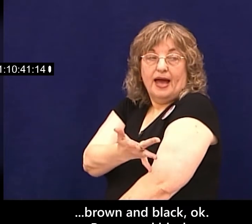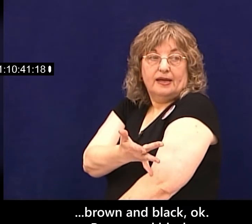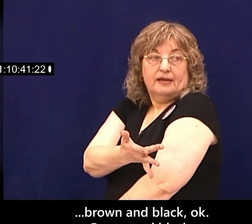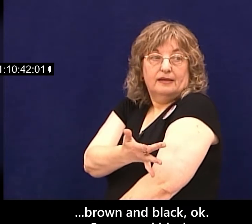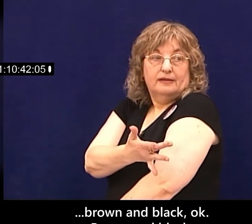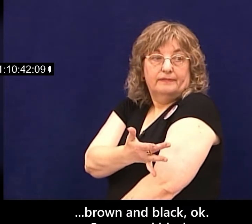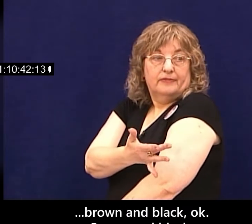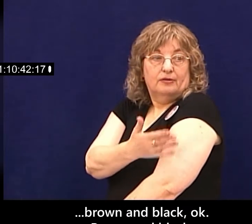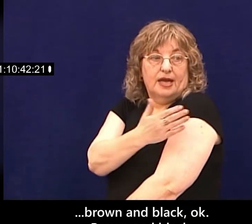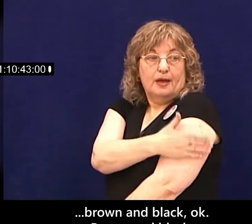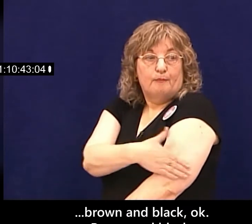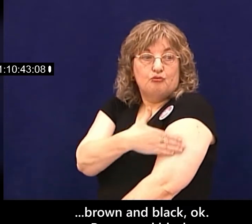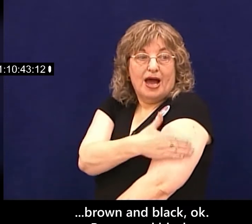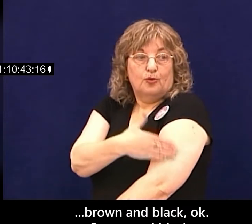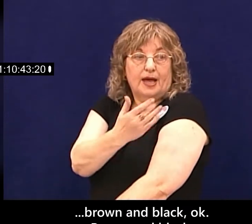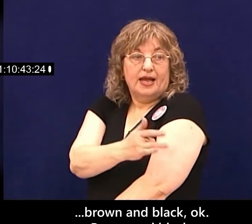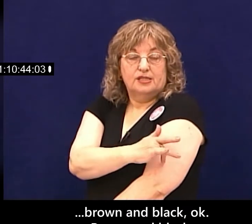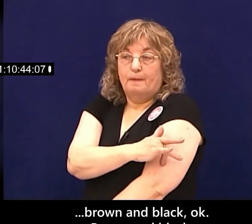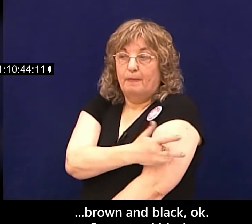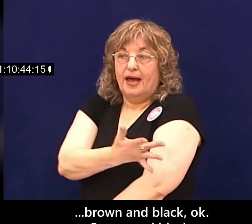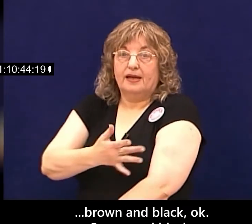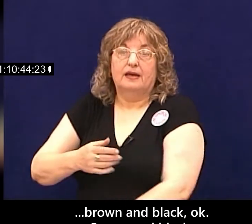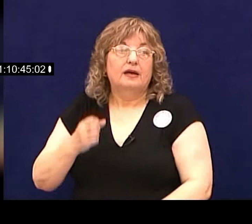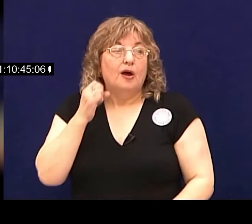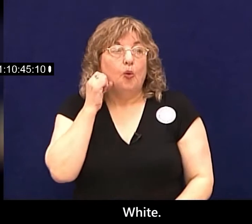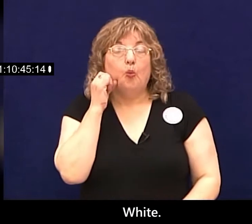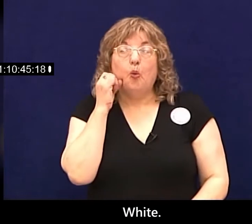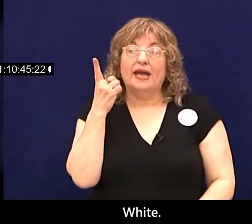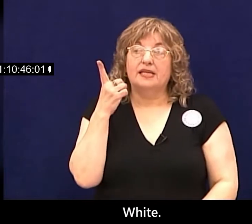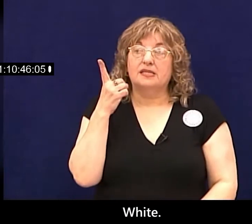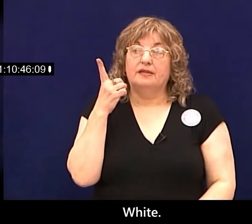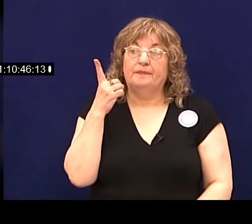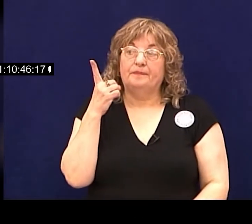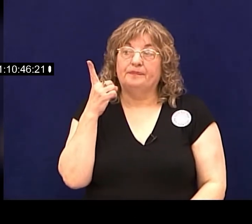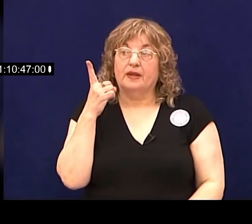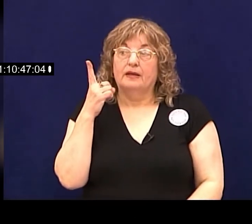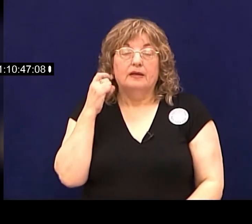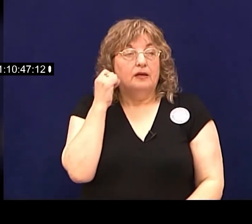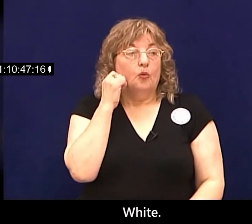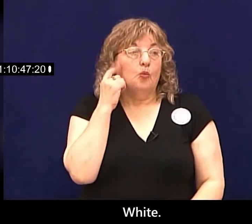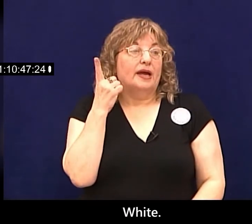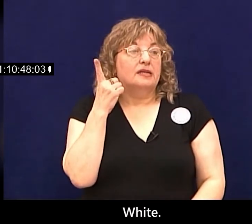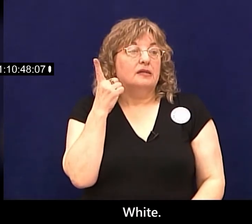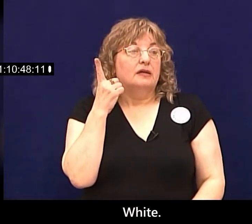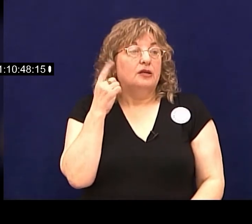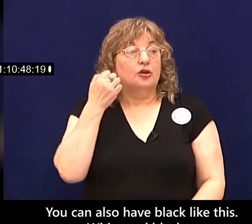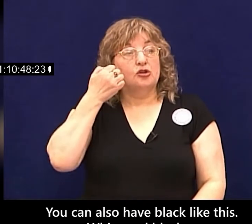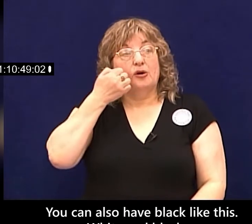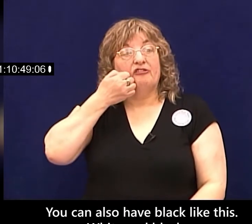black. Okay? Brown and black. White. White. You can also have